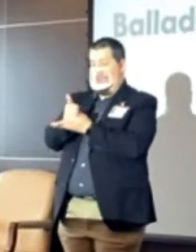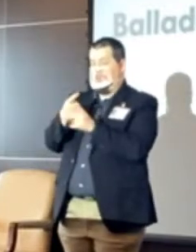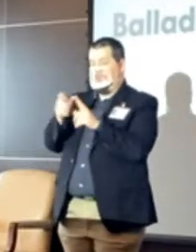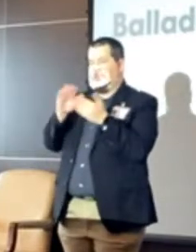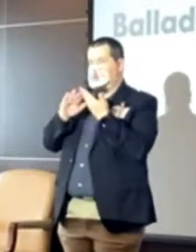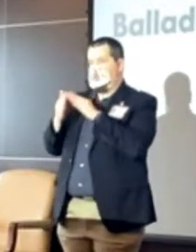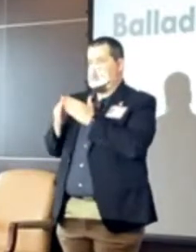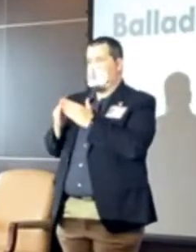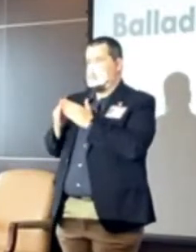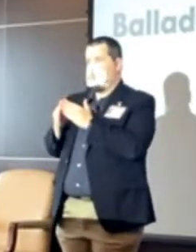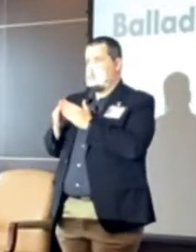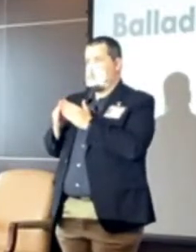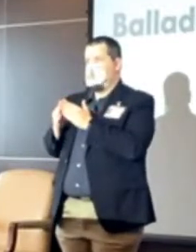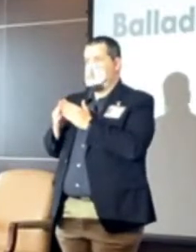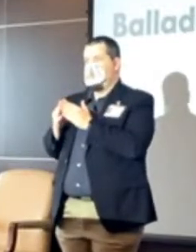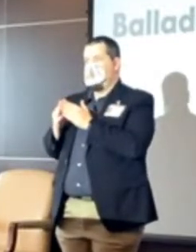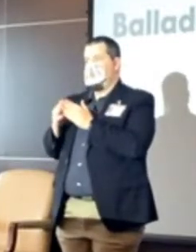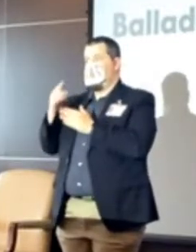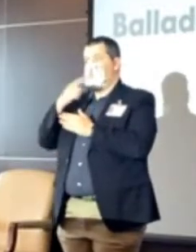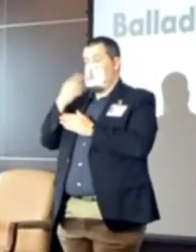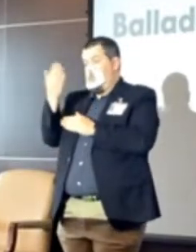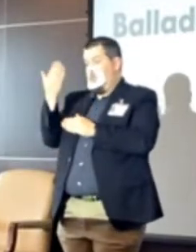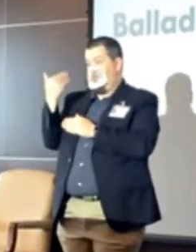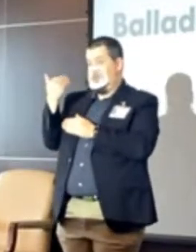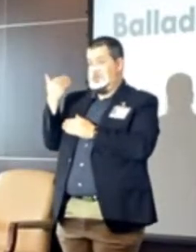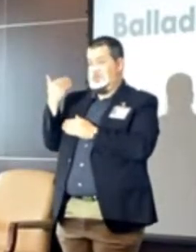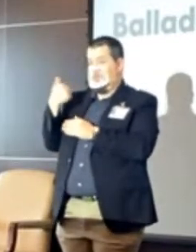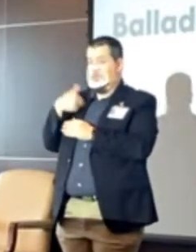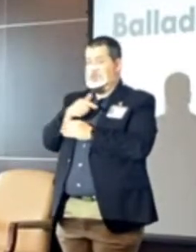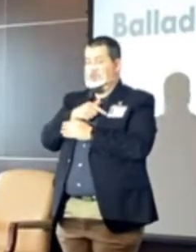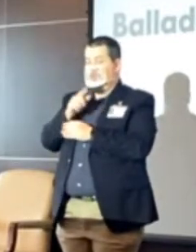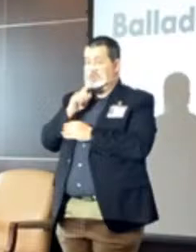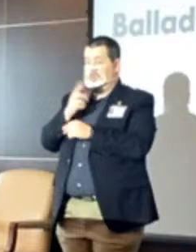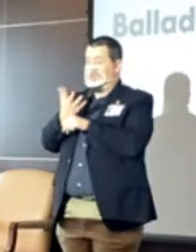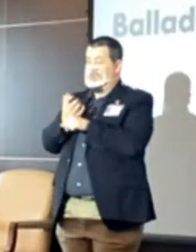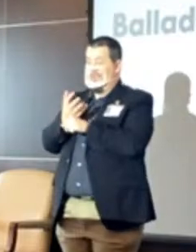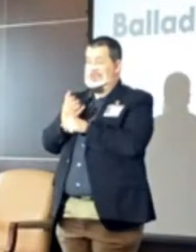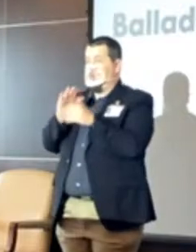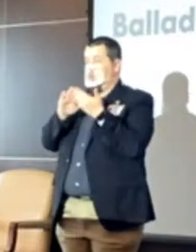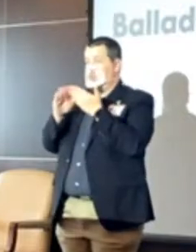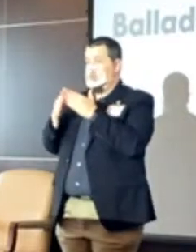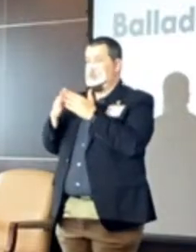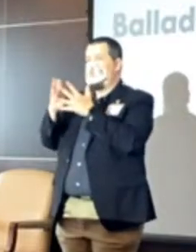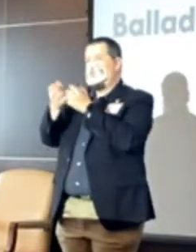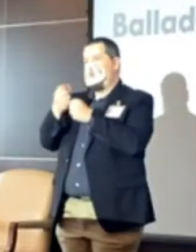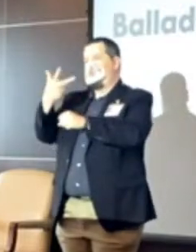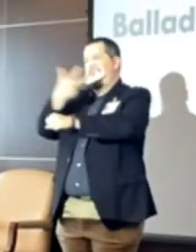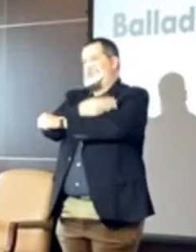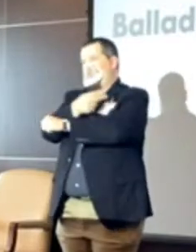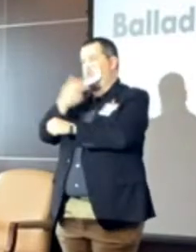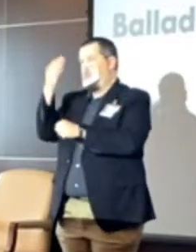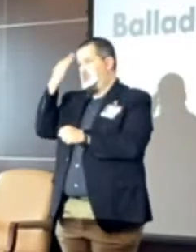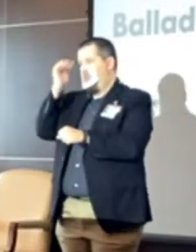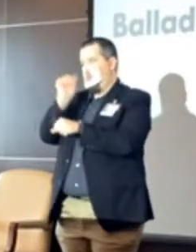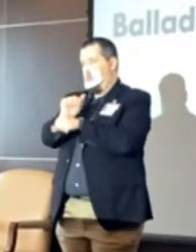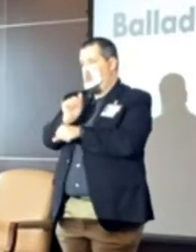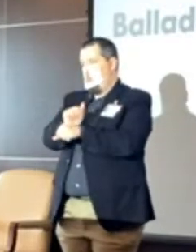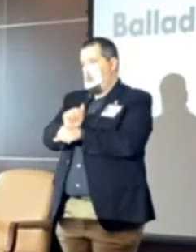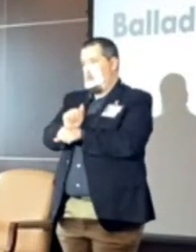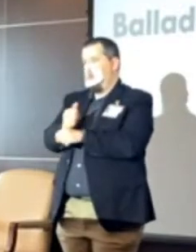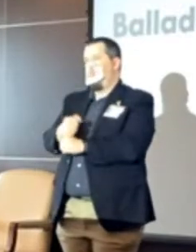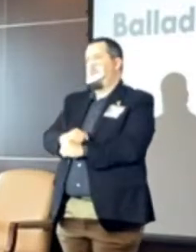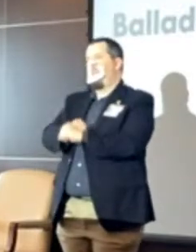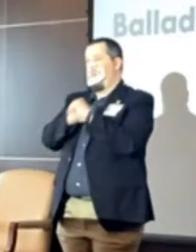community. And as we said earlier, we are really begging our community to get the vaccine. We know it works.